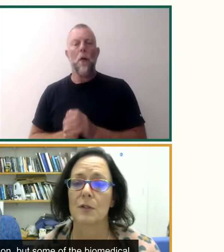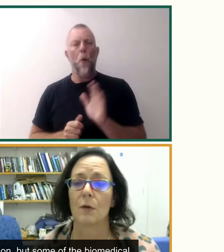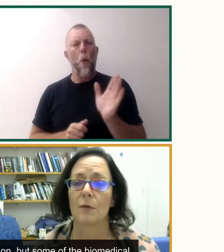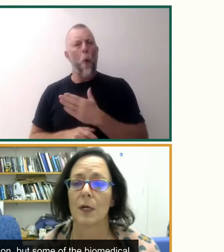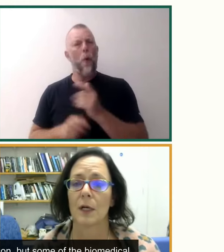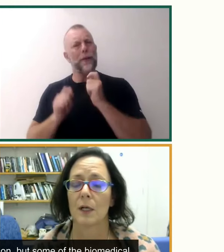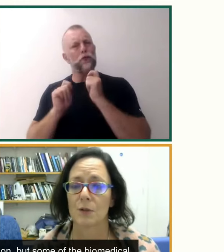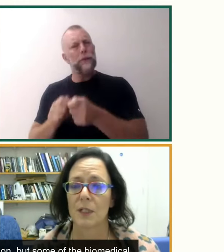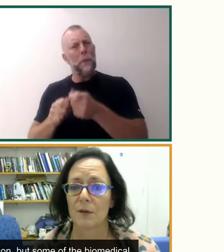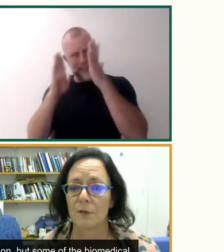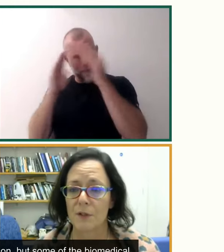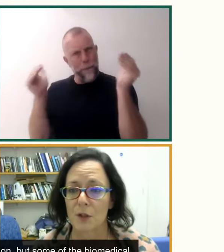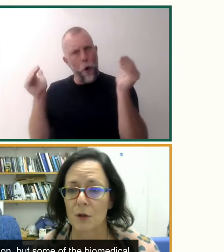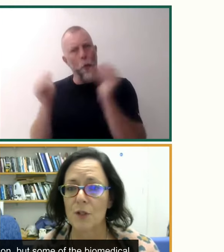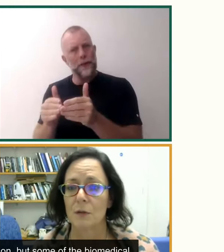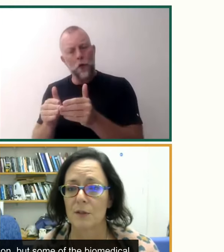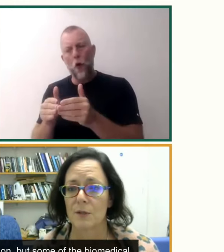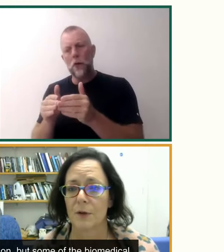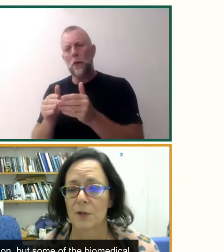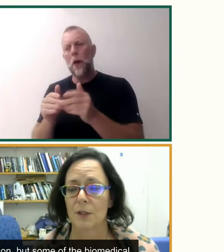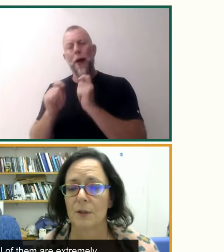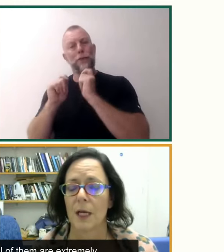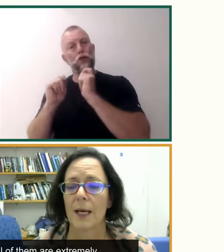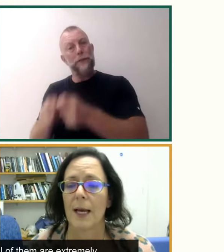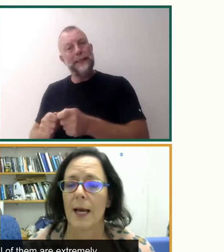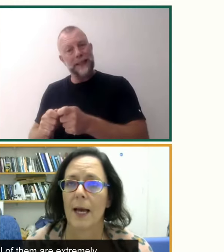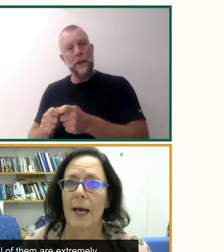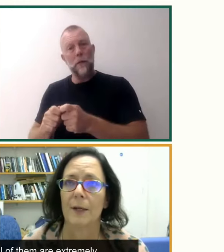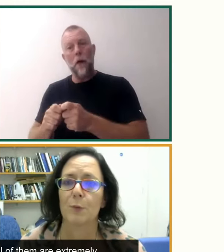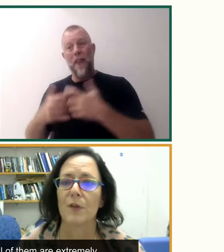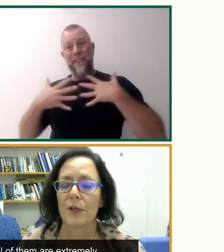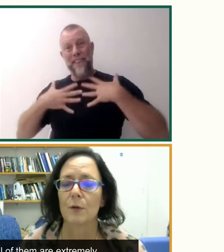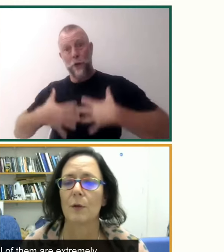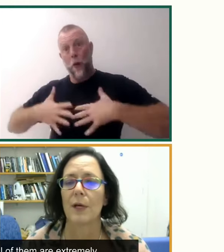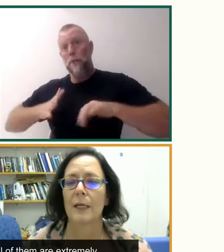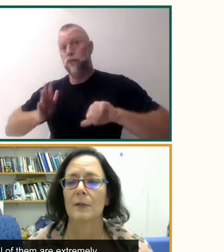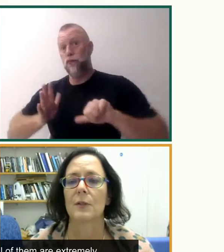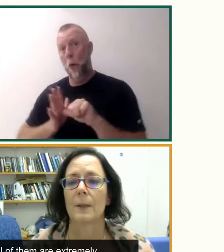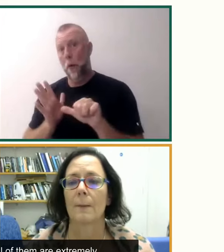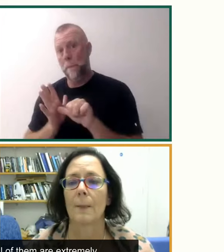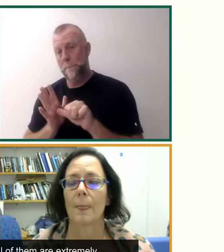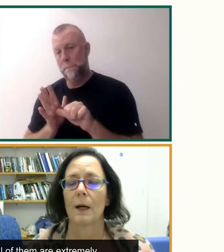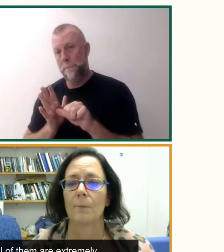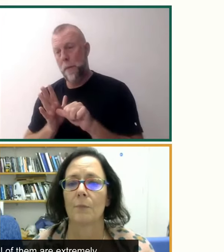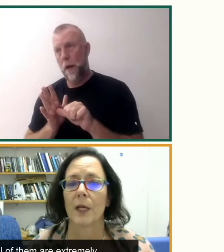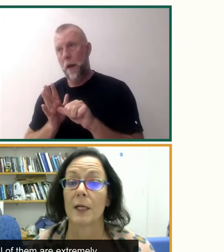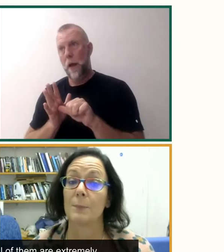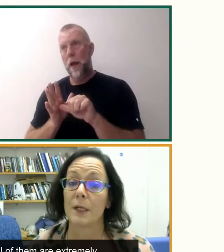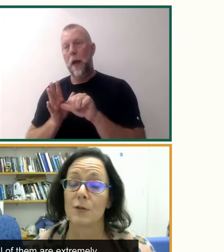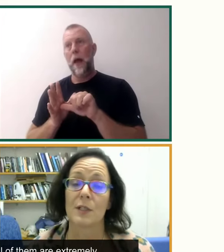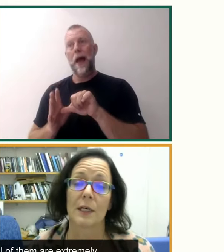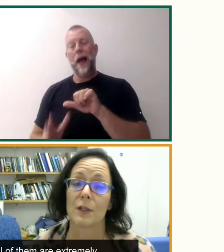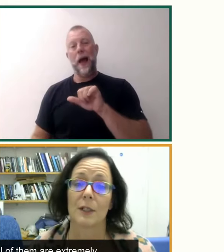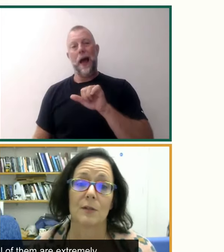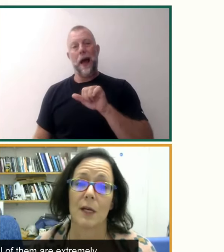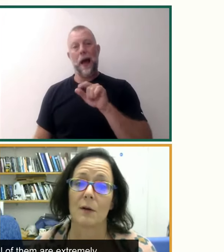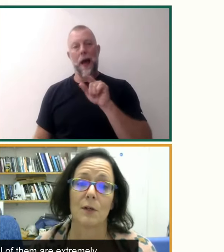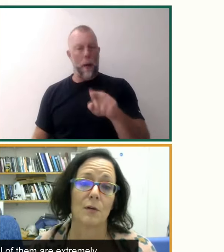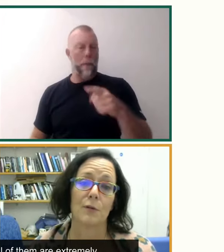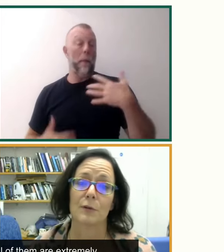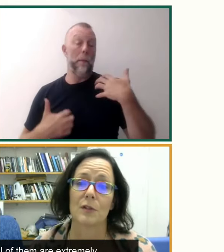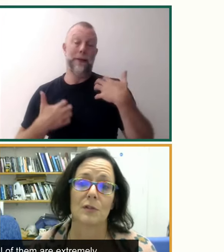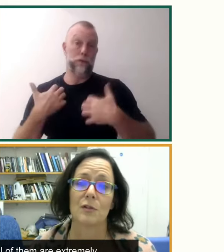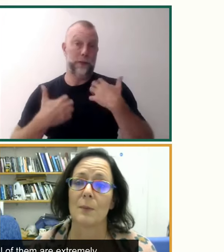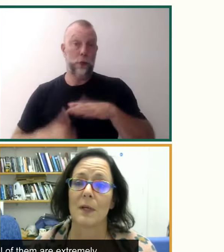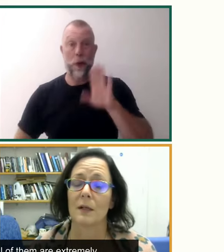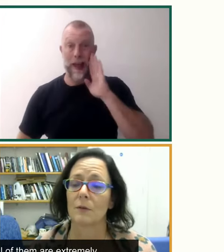extremely focused on treating the physiological dysfunction. And within all that, and I'd be interested actually to